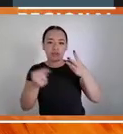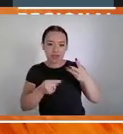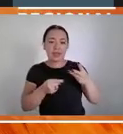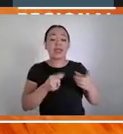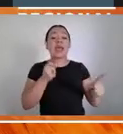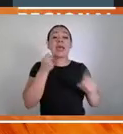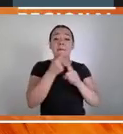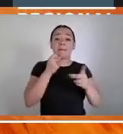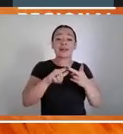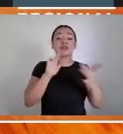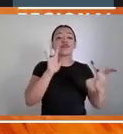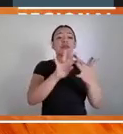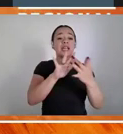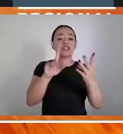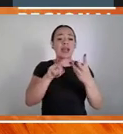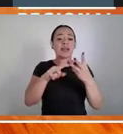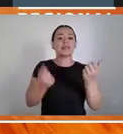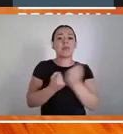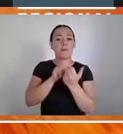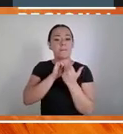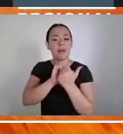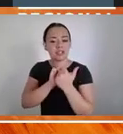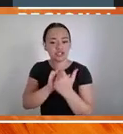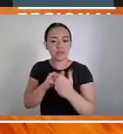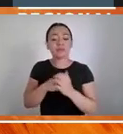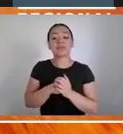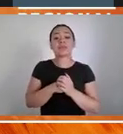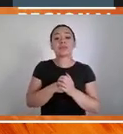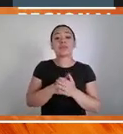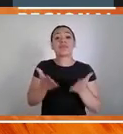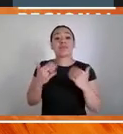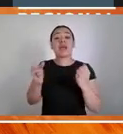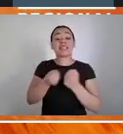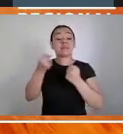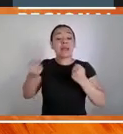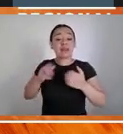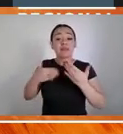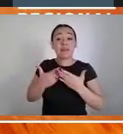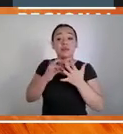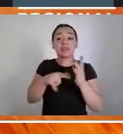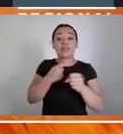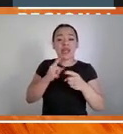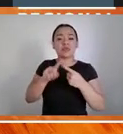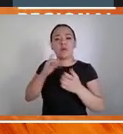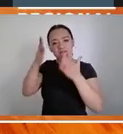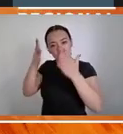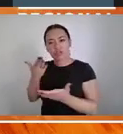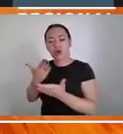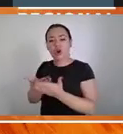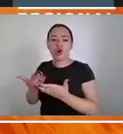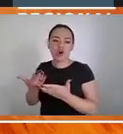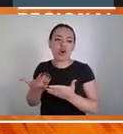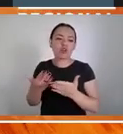and partnerships. At the expanded proposal stage, the focus will be on criterion 4, quality and